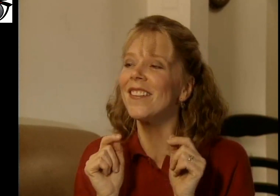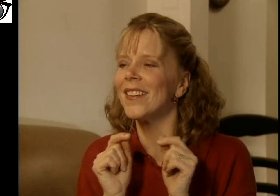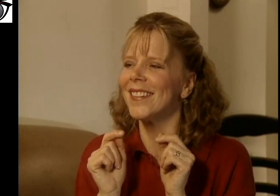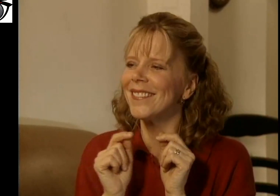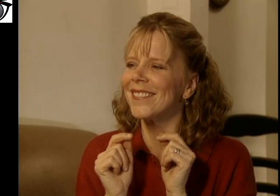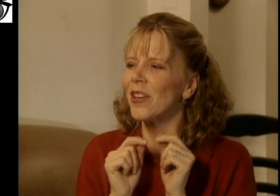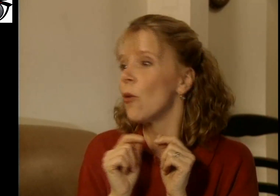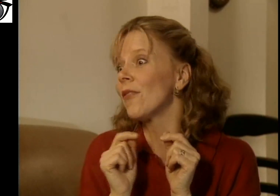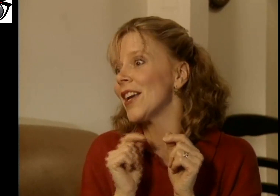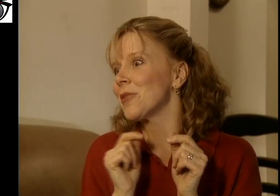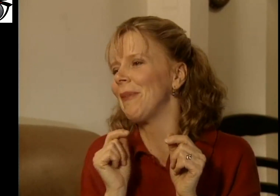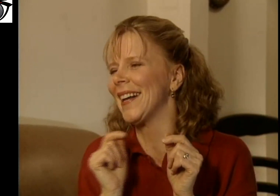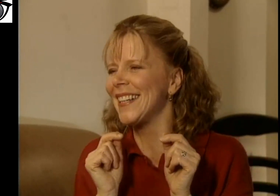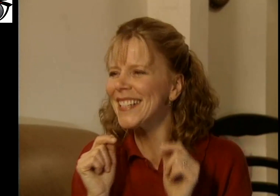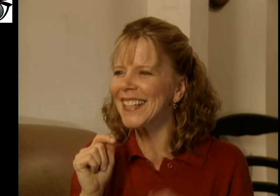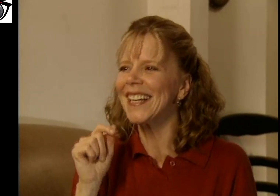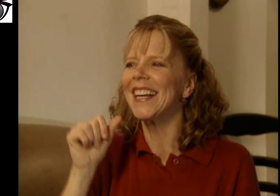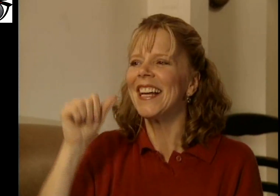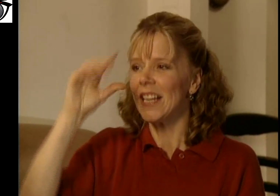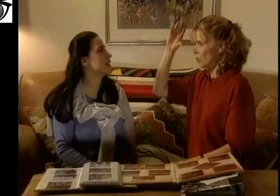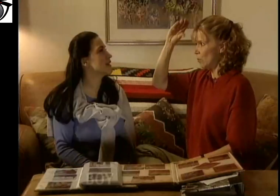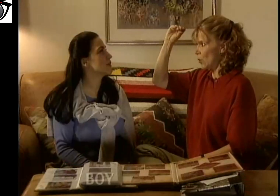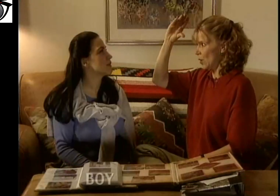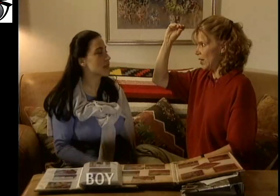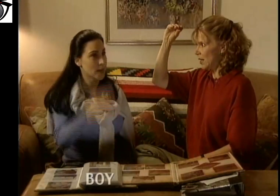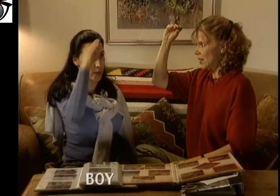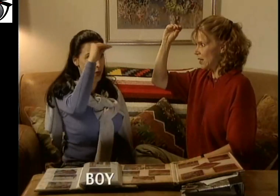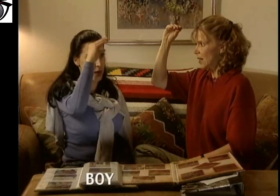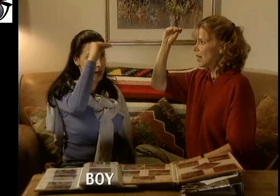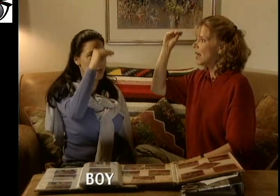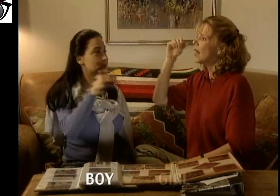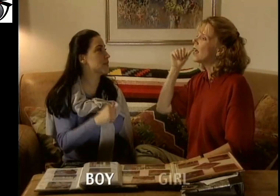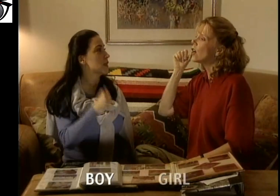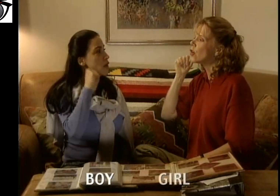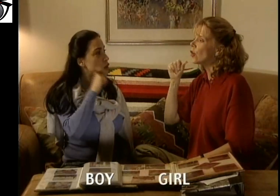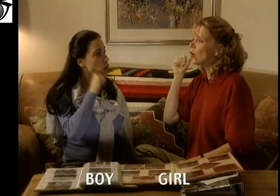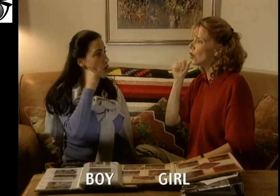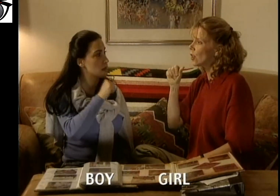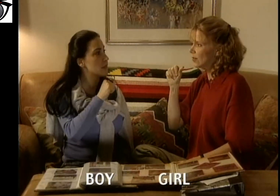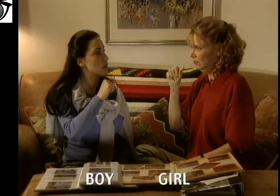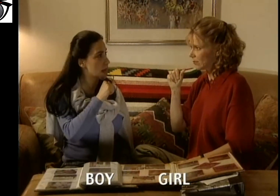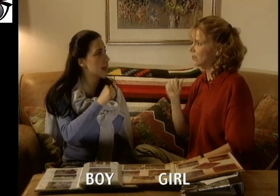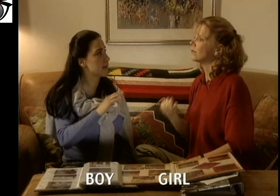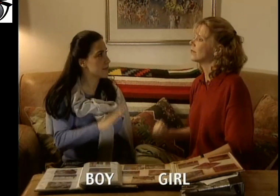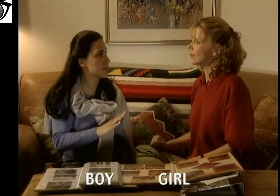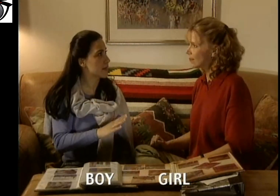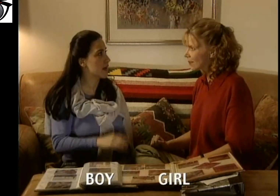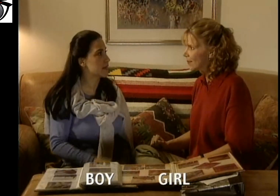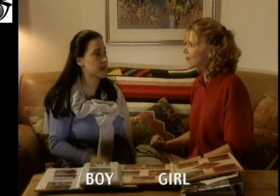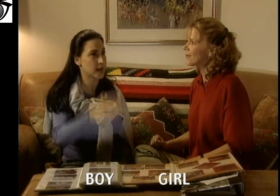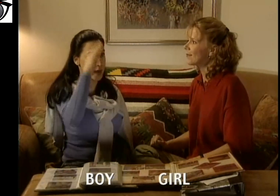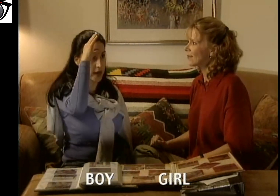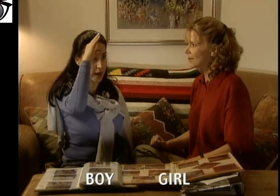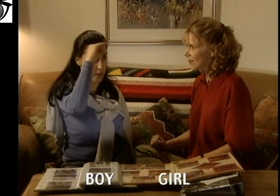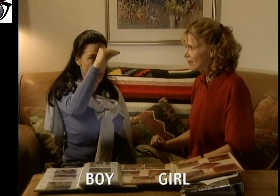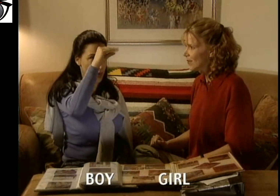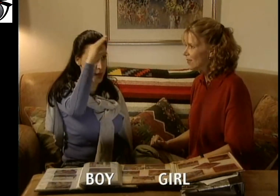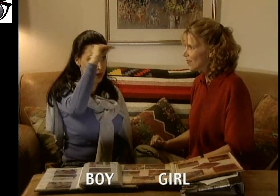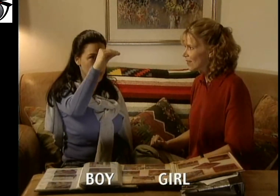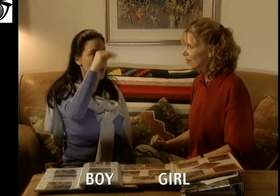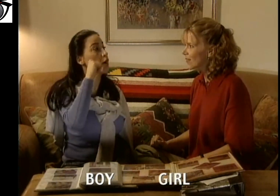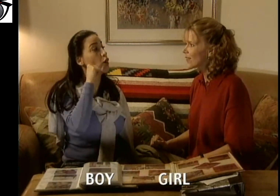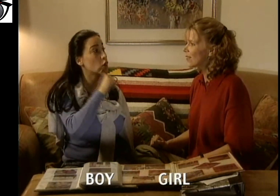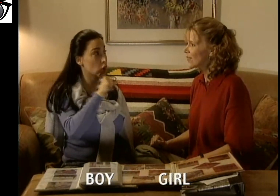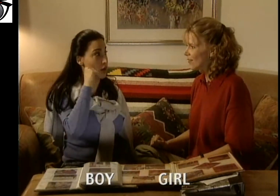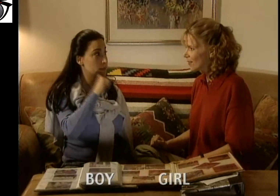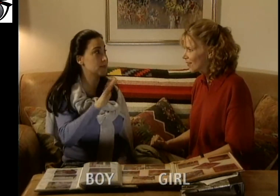the chin of a, old-fashioned bonnet. That's sweet. Boy, Boy, girl. girl. Okay. I've got that.